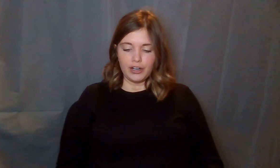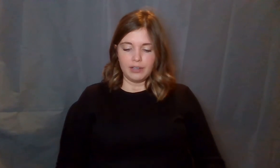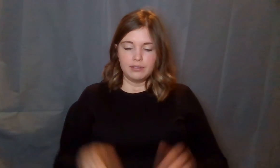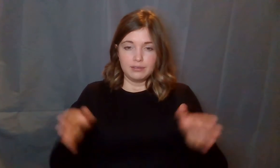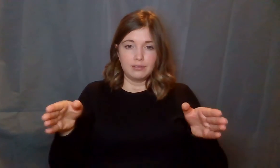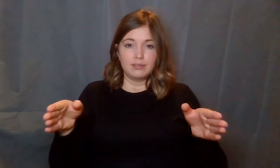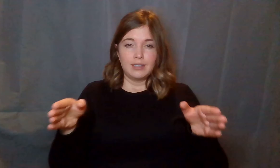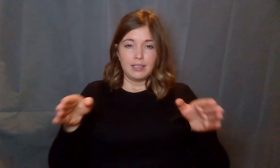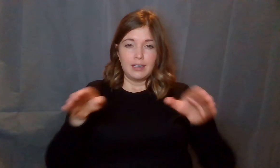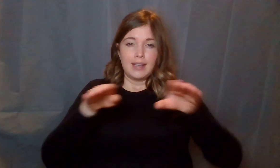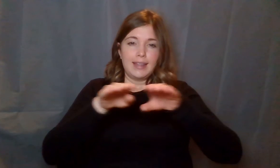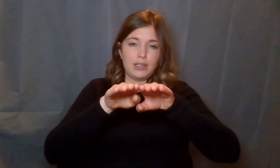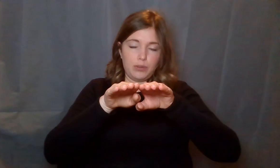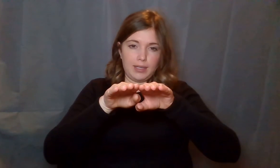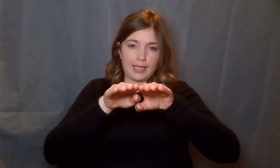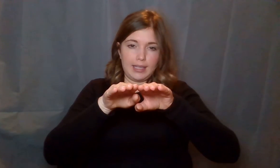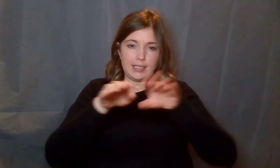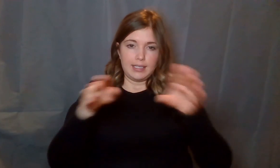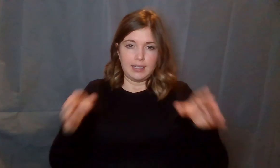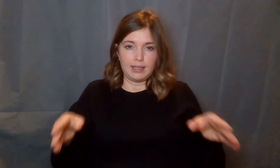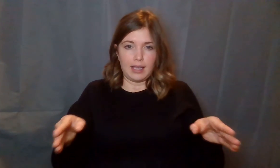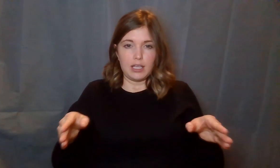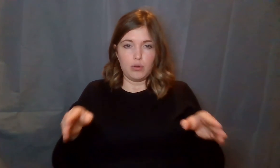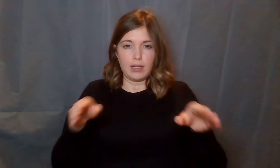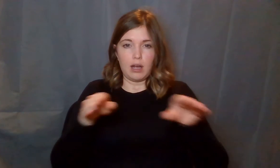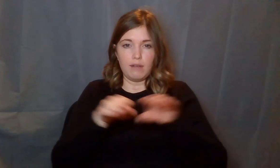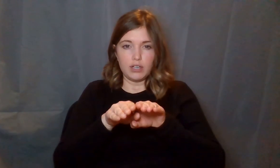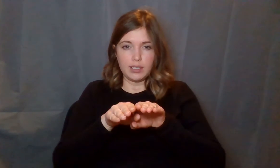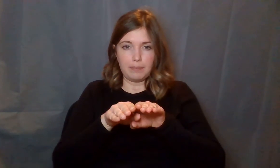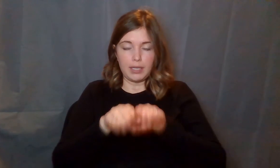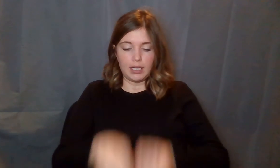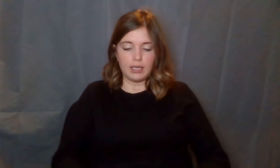Cover. You're doing like this. You can cover something.